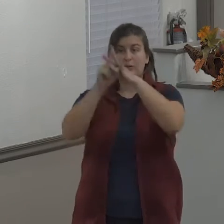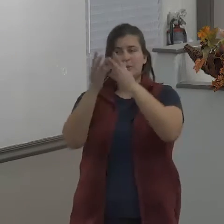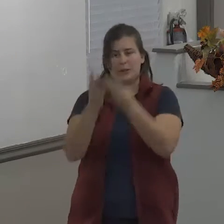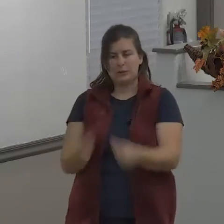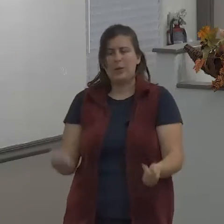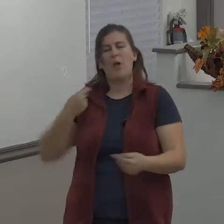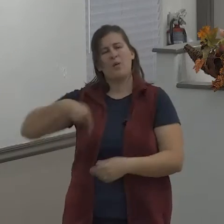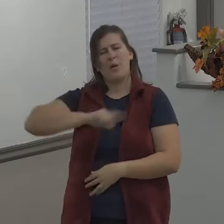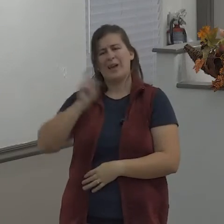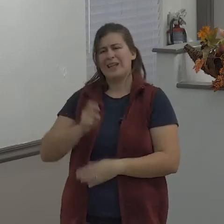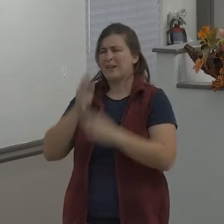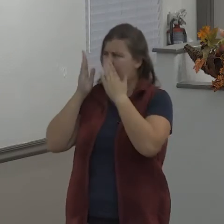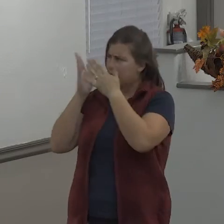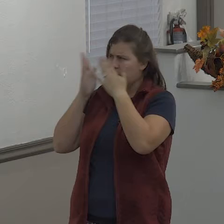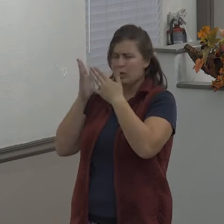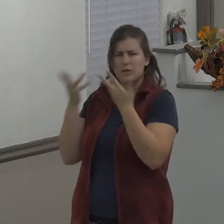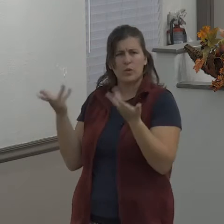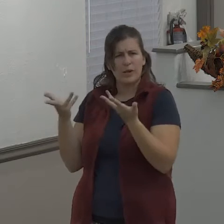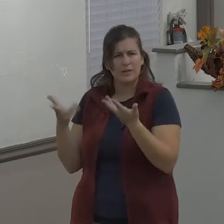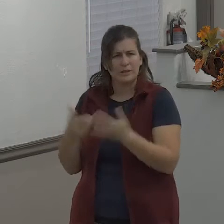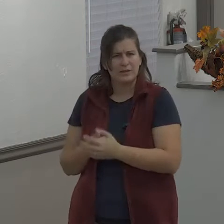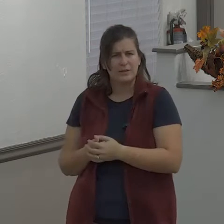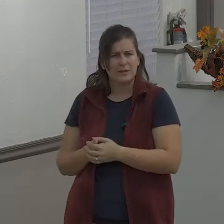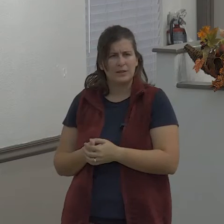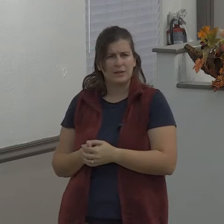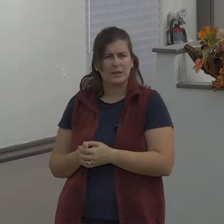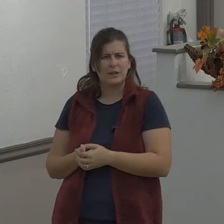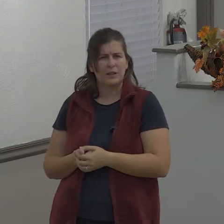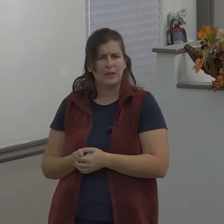But we need to stay focused on... Listen,